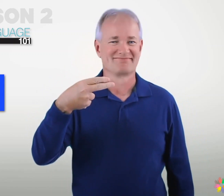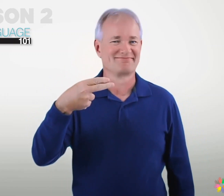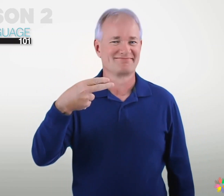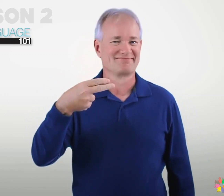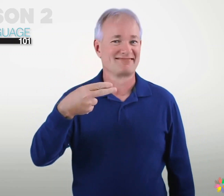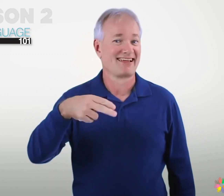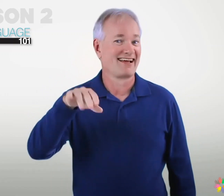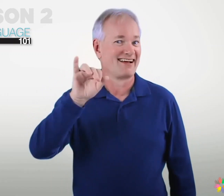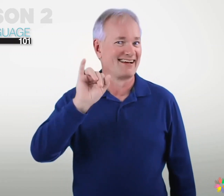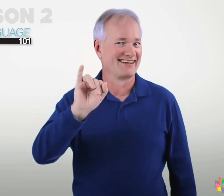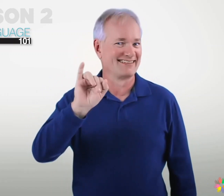H.